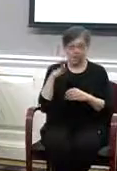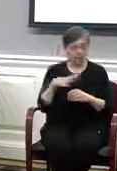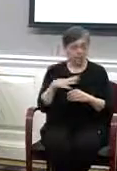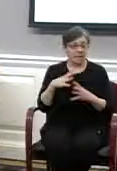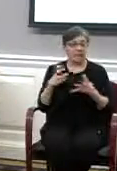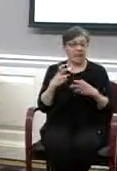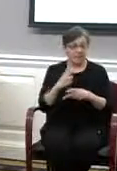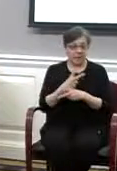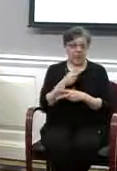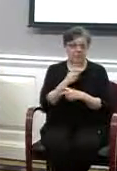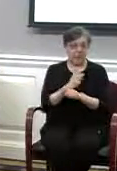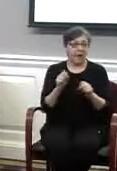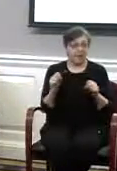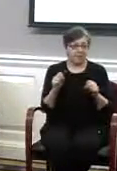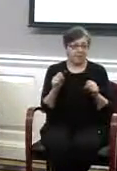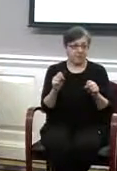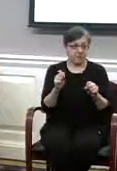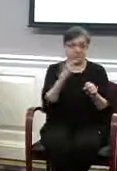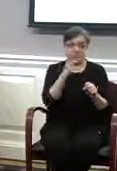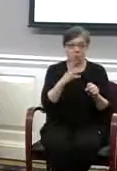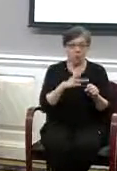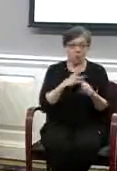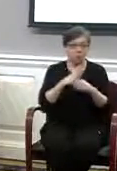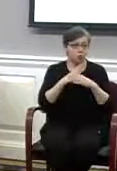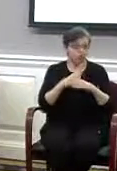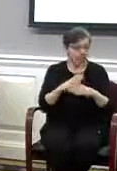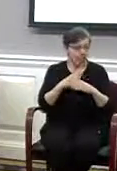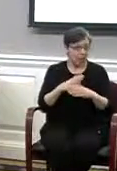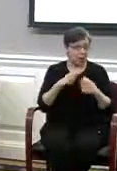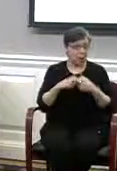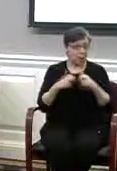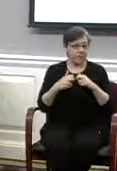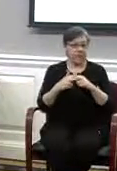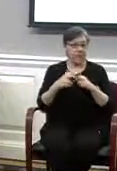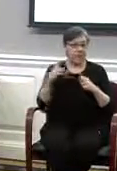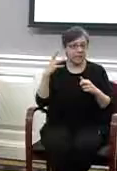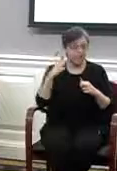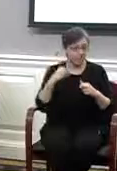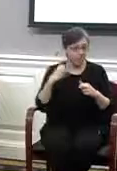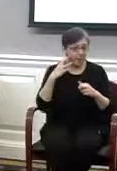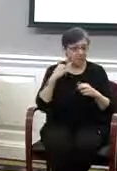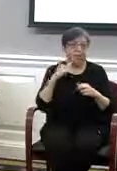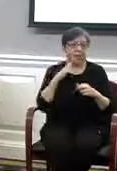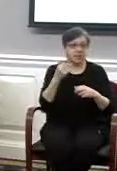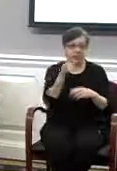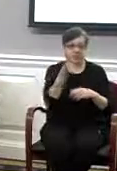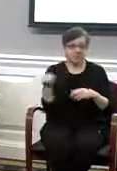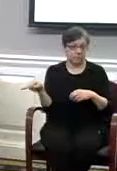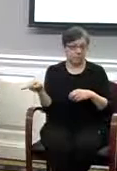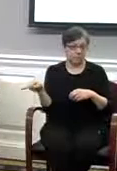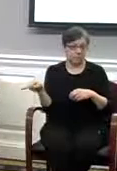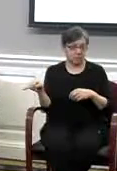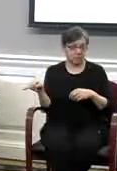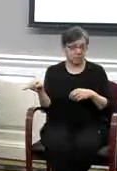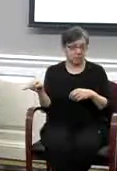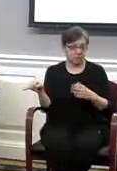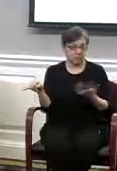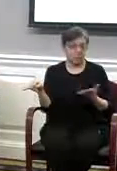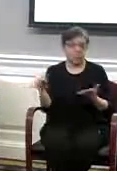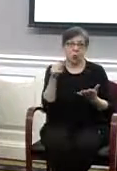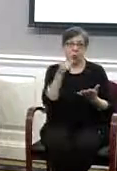for women to be able to share their problems and experiences, and they feel that keeping it only for women is really